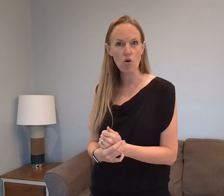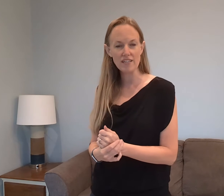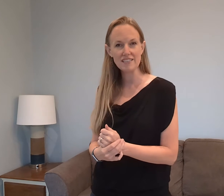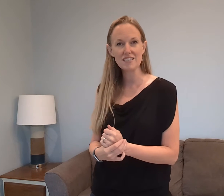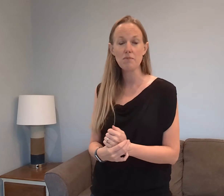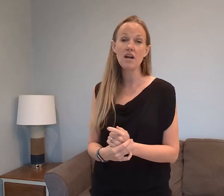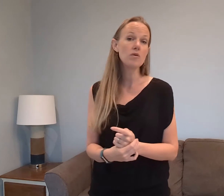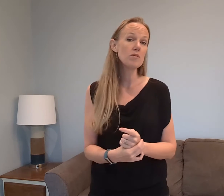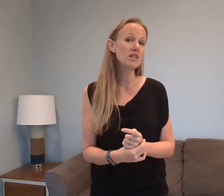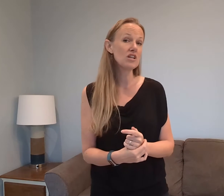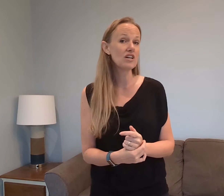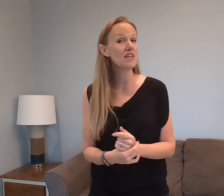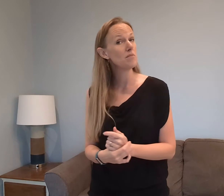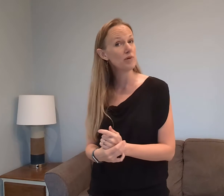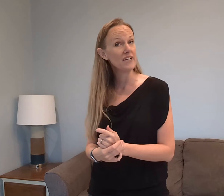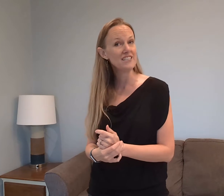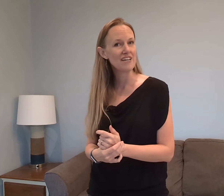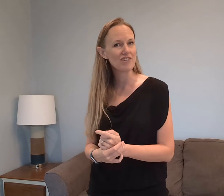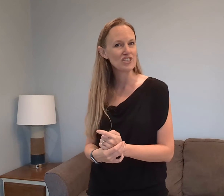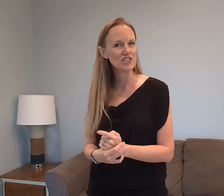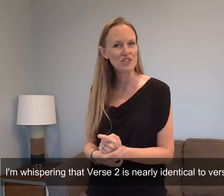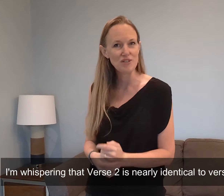chorus. Tomorrow we will learn the bridge and verse 2.